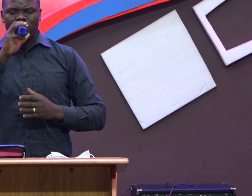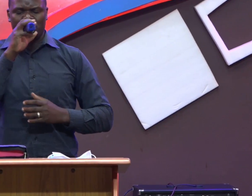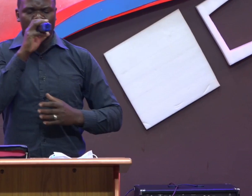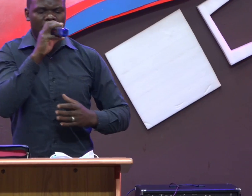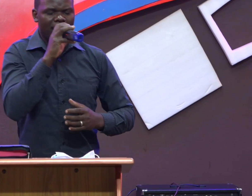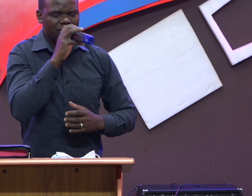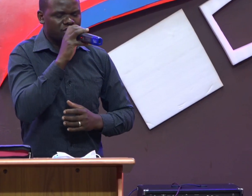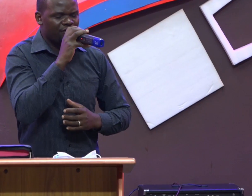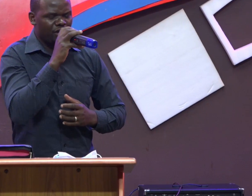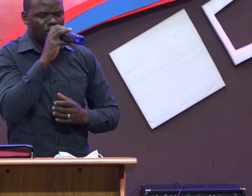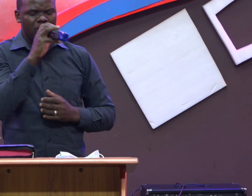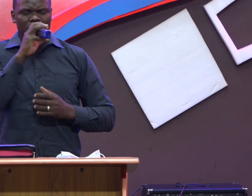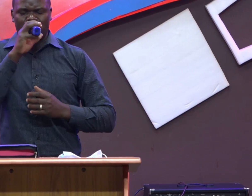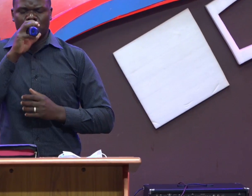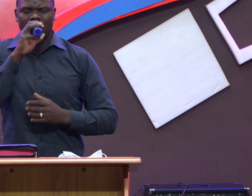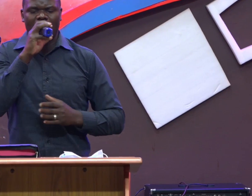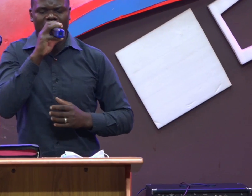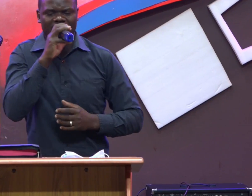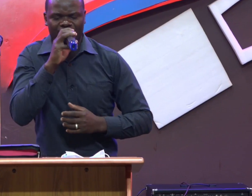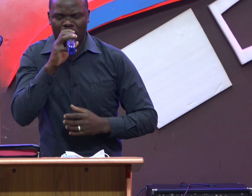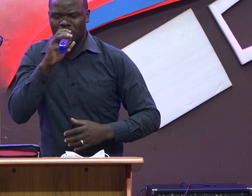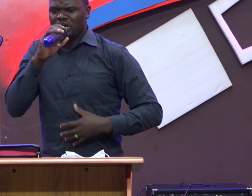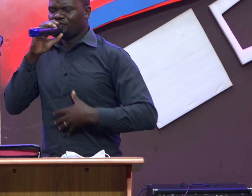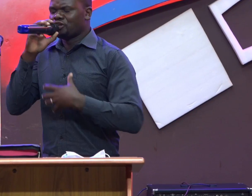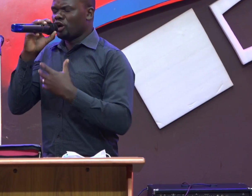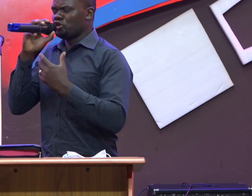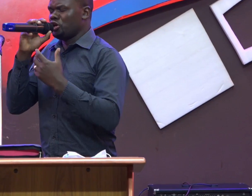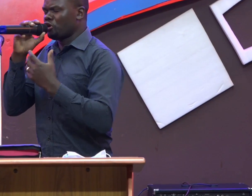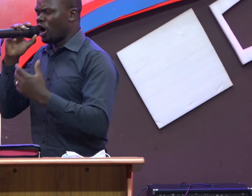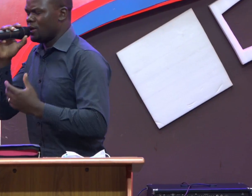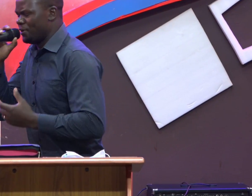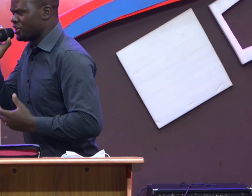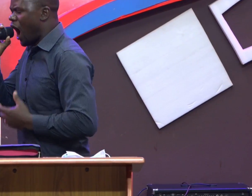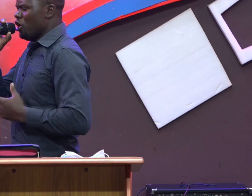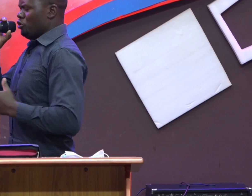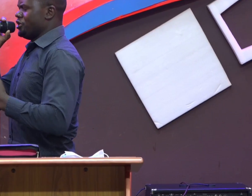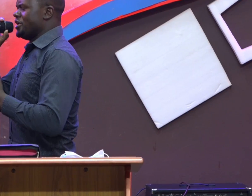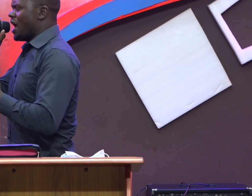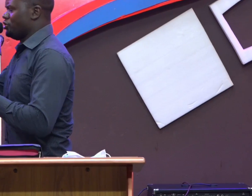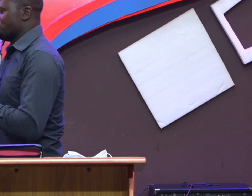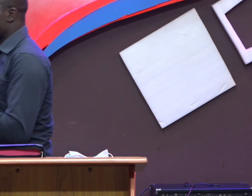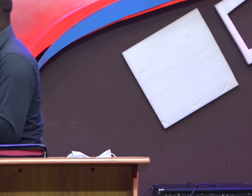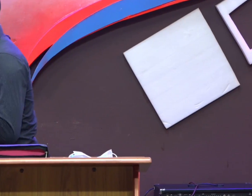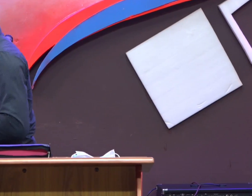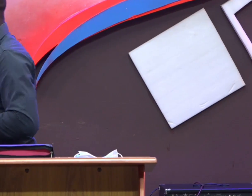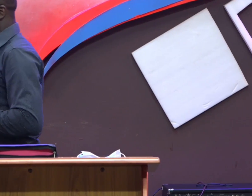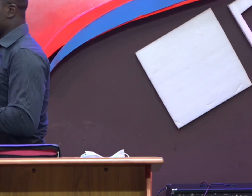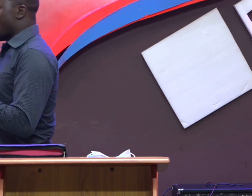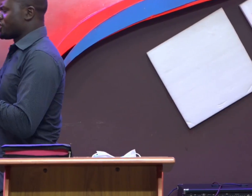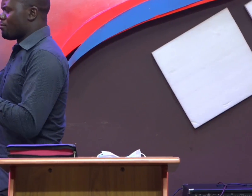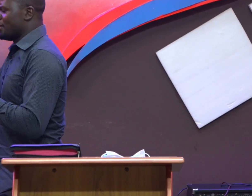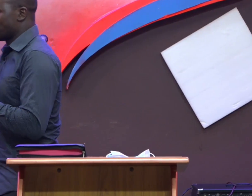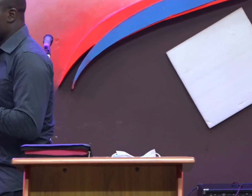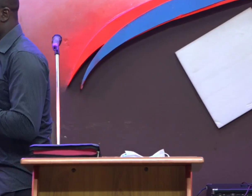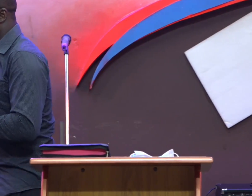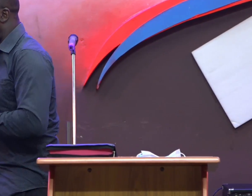intervene. May you come and intervene. May you come and intervene. If at all you recall the Peter who denied you 3 times, let there